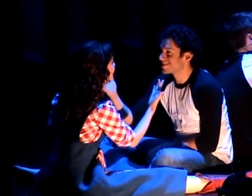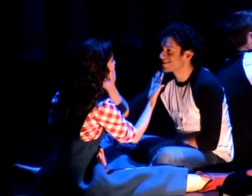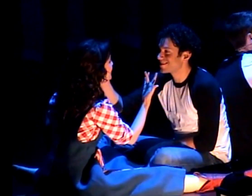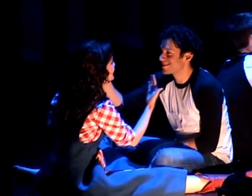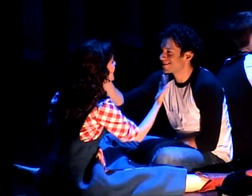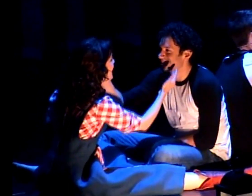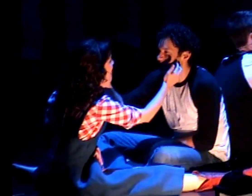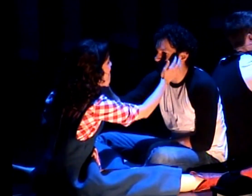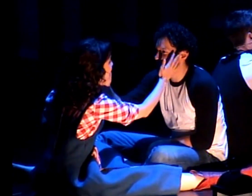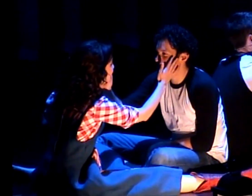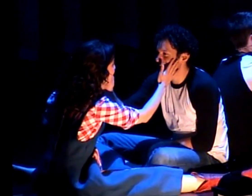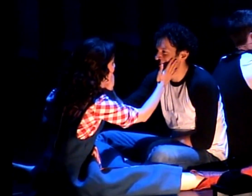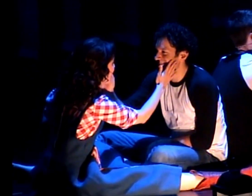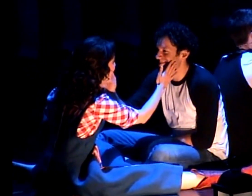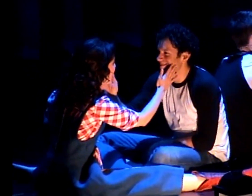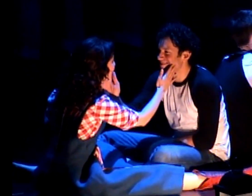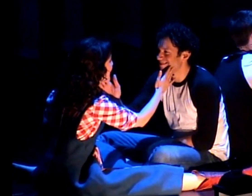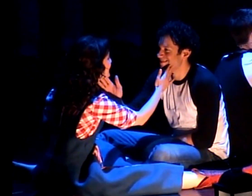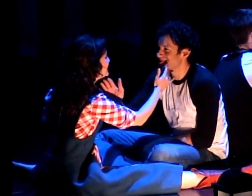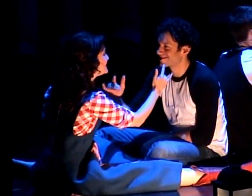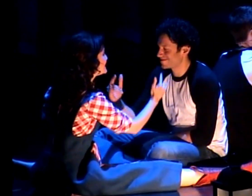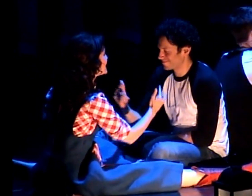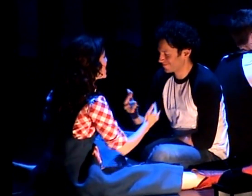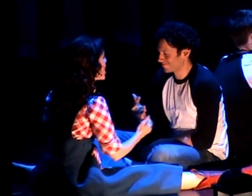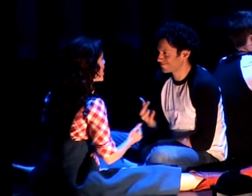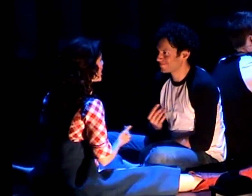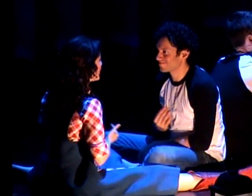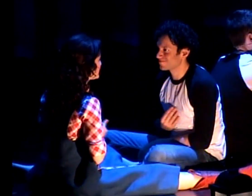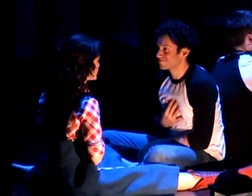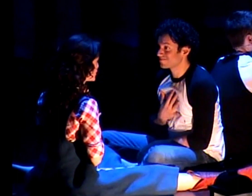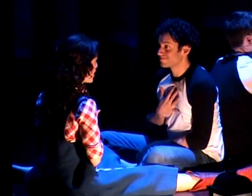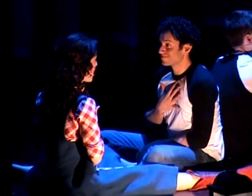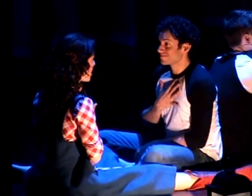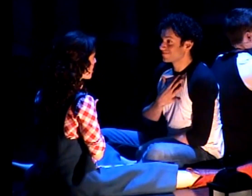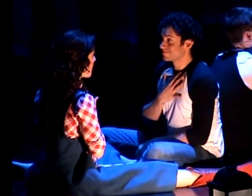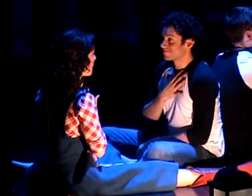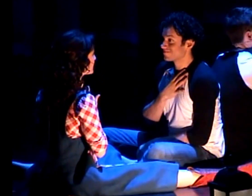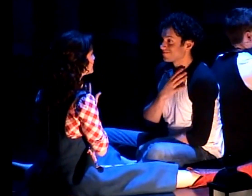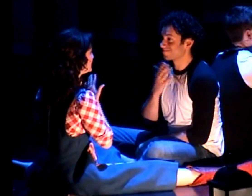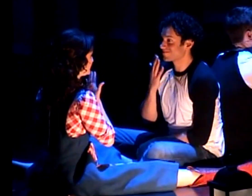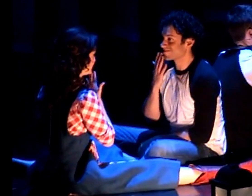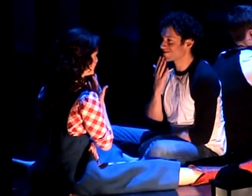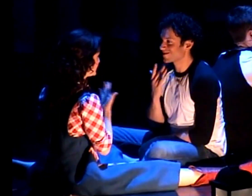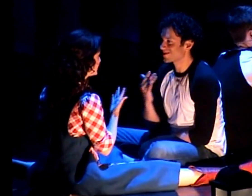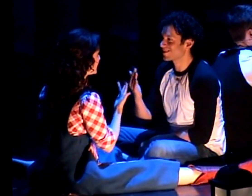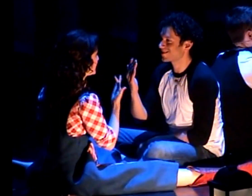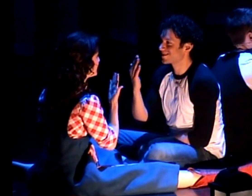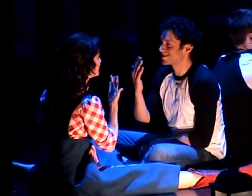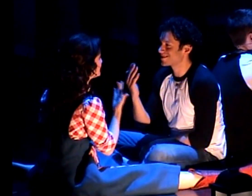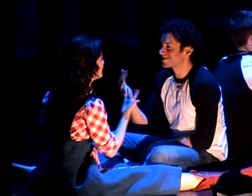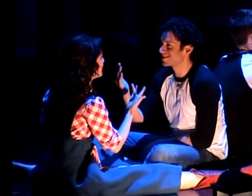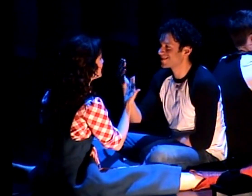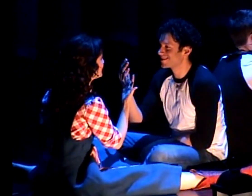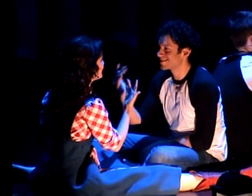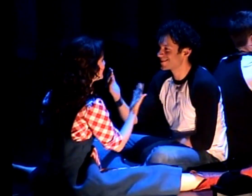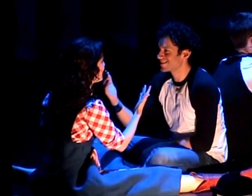-la, love song. La-la-la-la